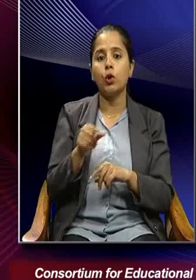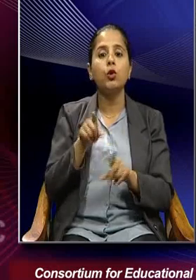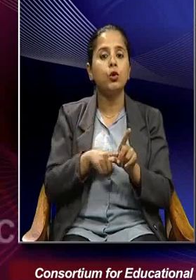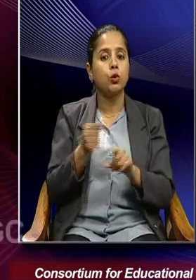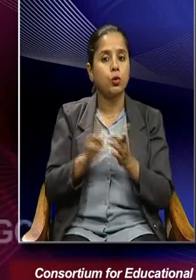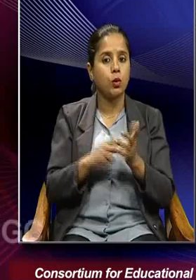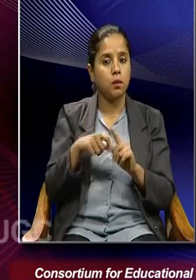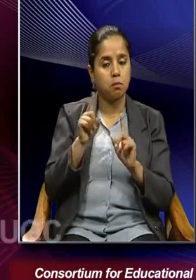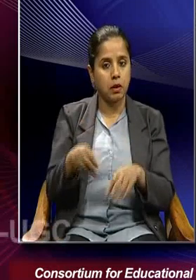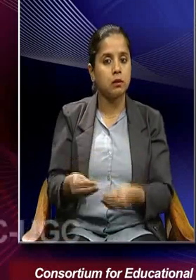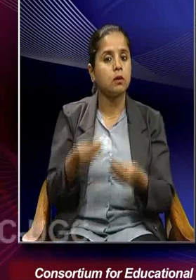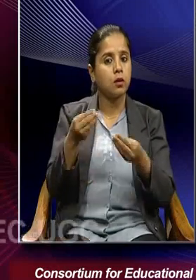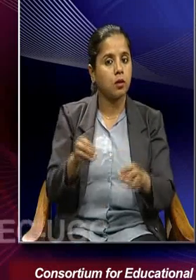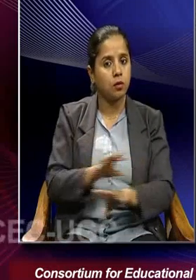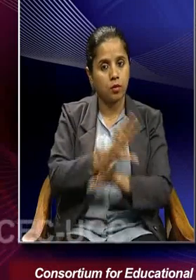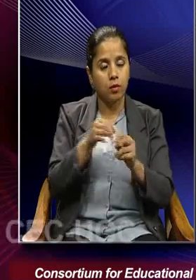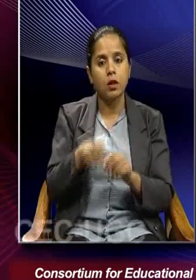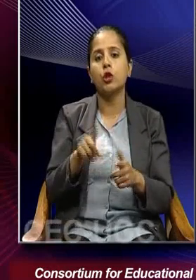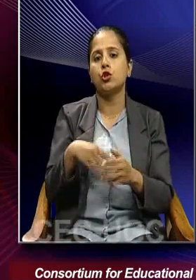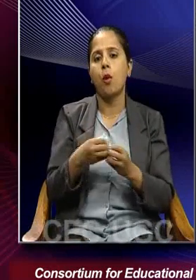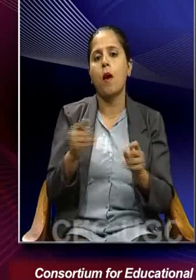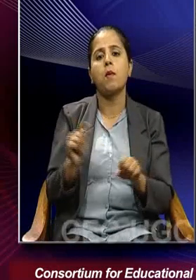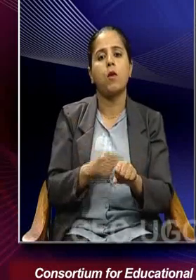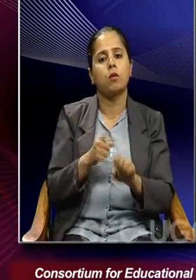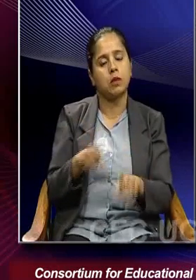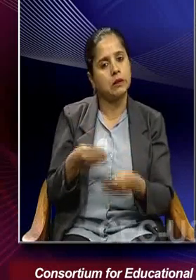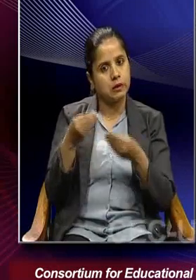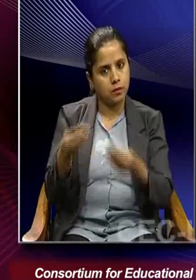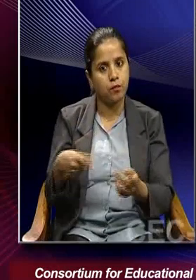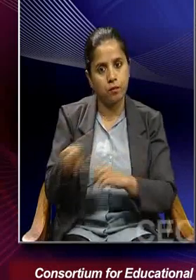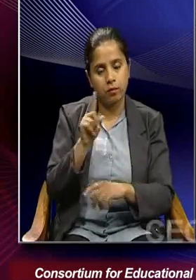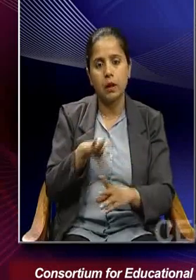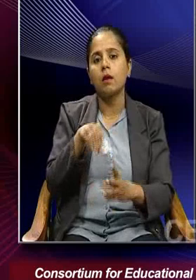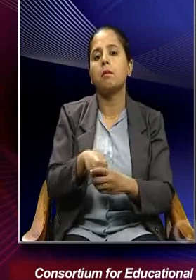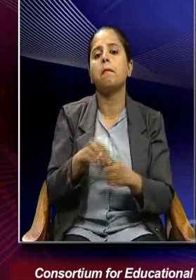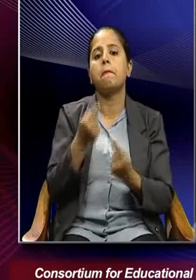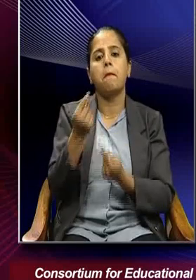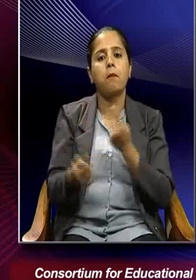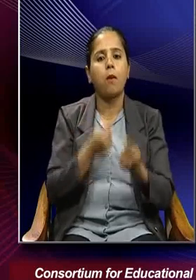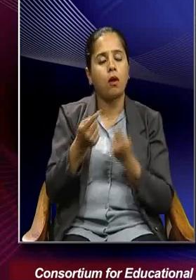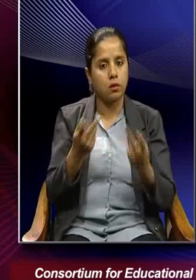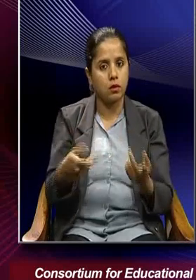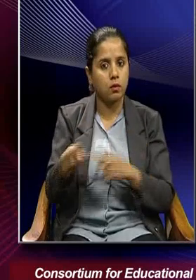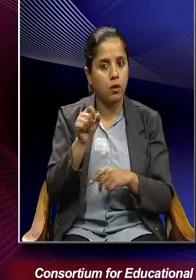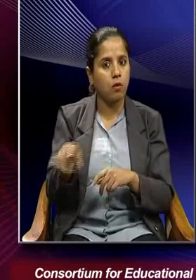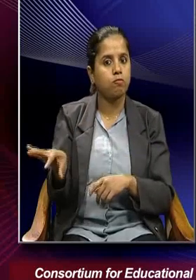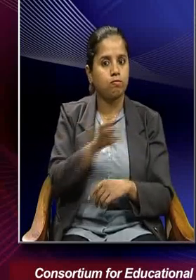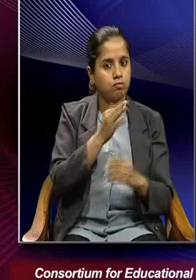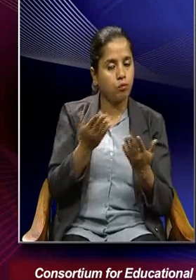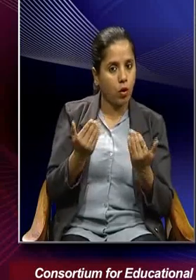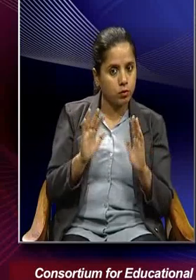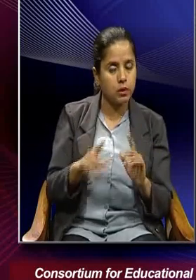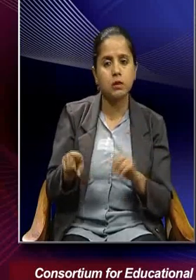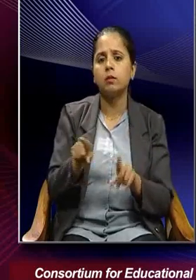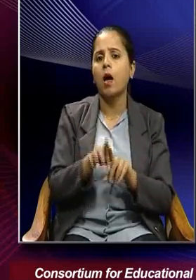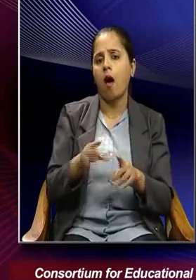given all sorts of employment opportunities, they should also be part of politics, that they can get elected, and this is